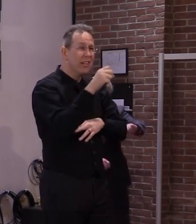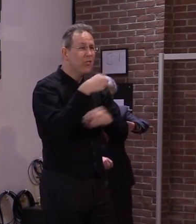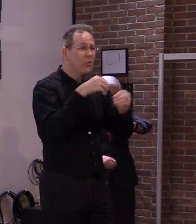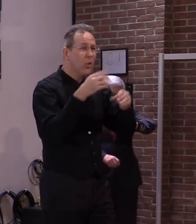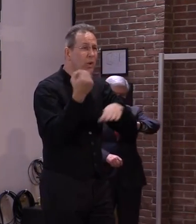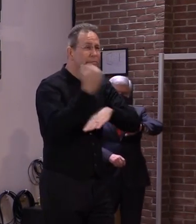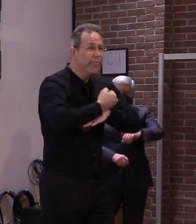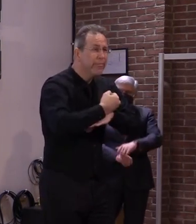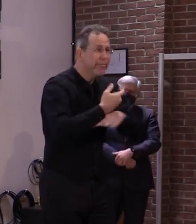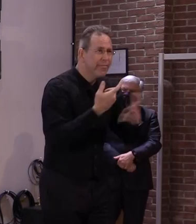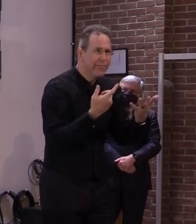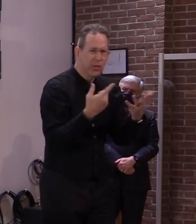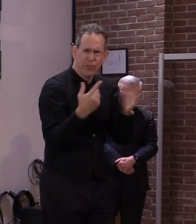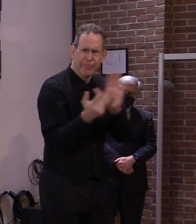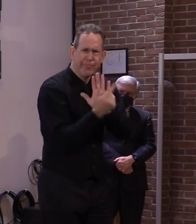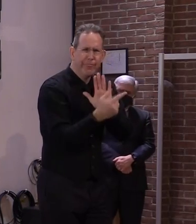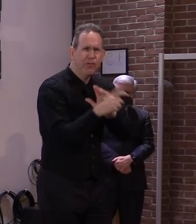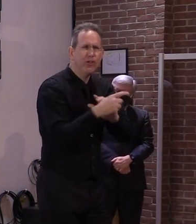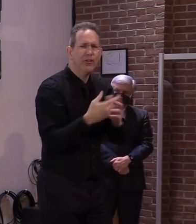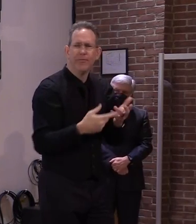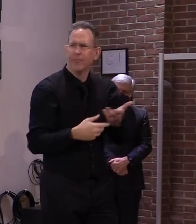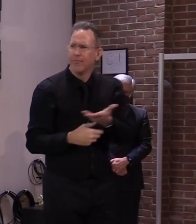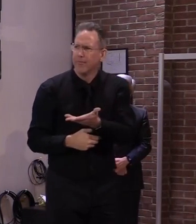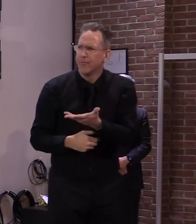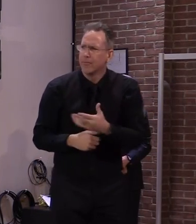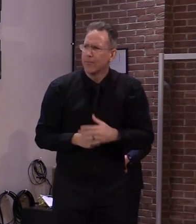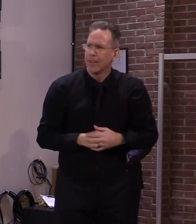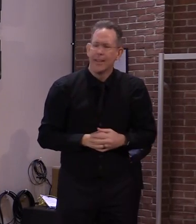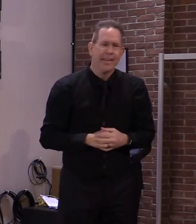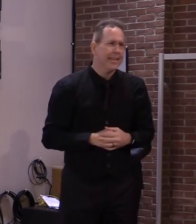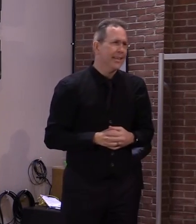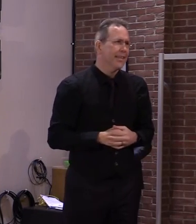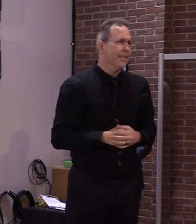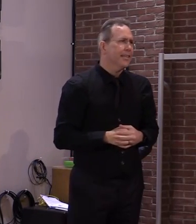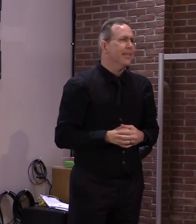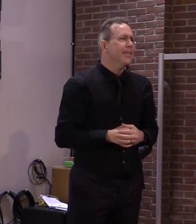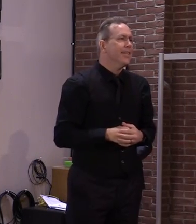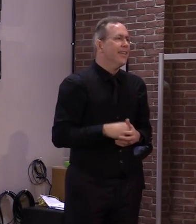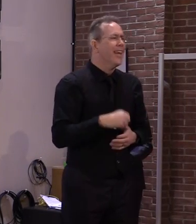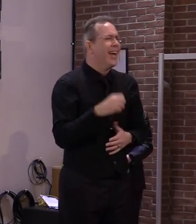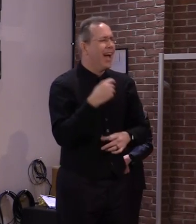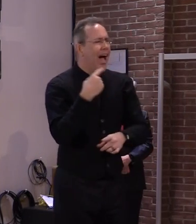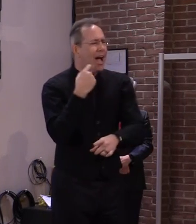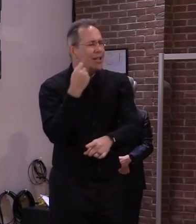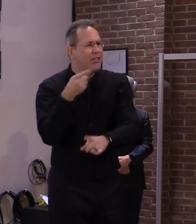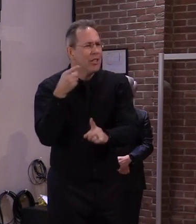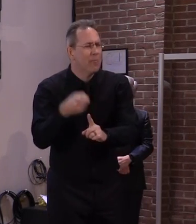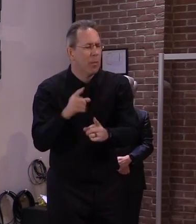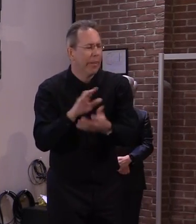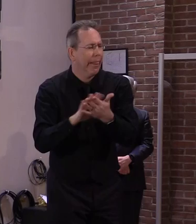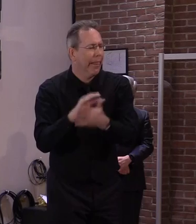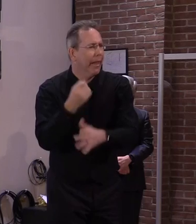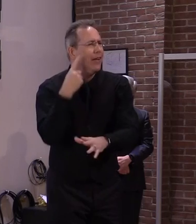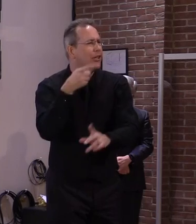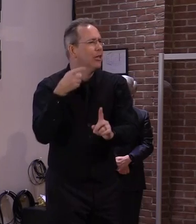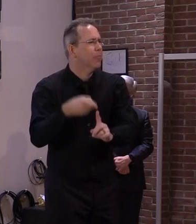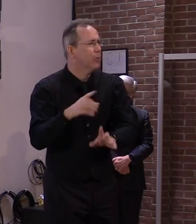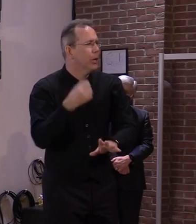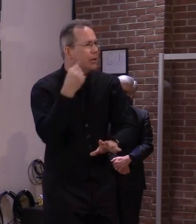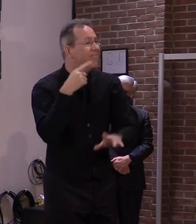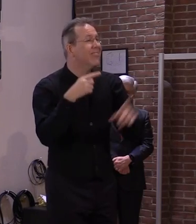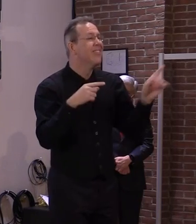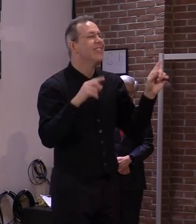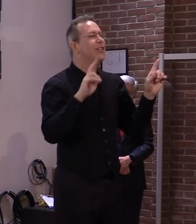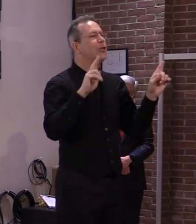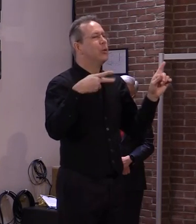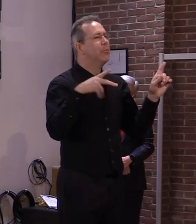I didn't get the whole question, but I think I get the flavor of it. I realize it was a protest of